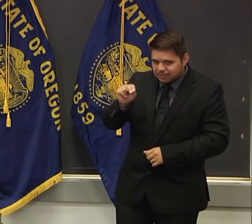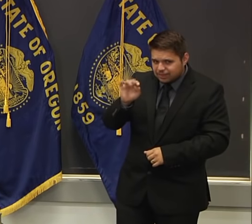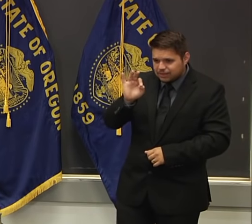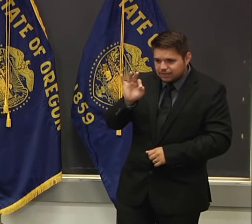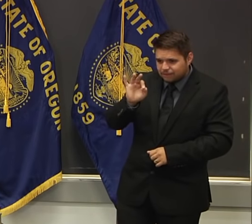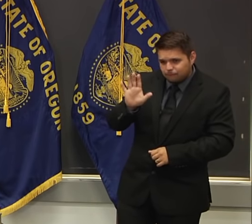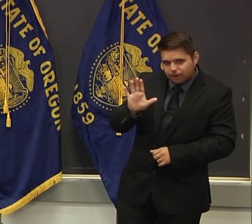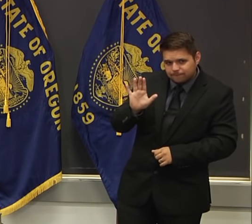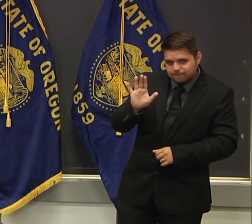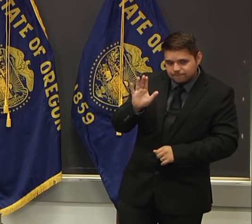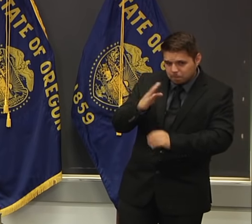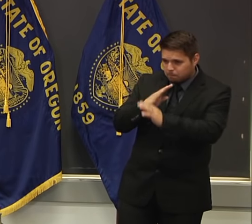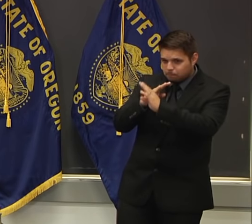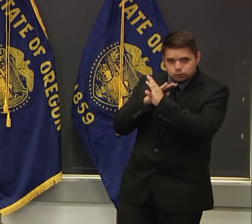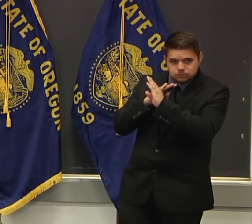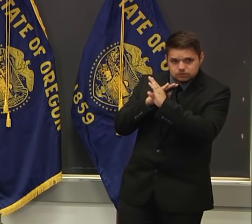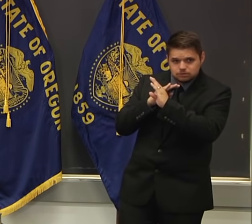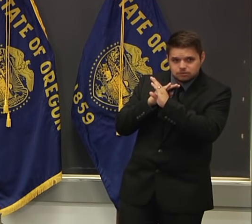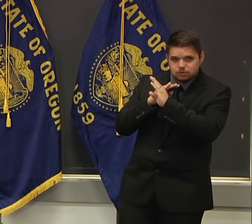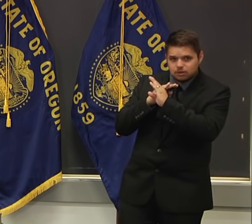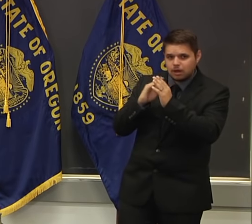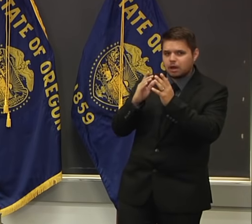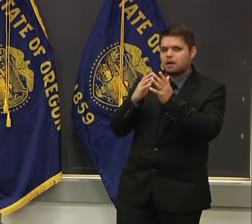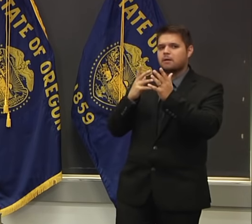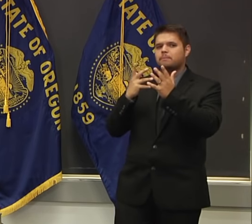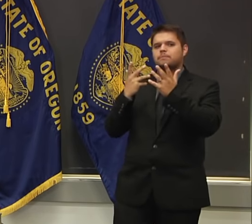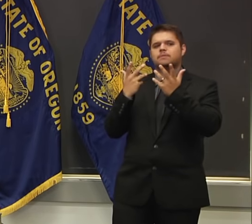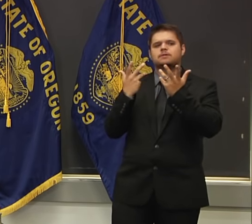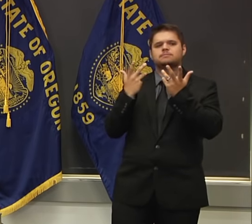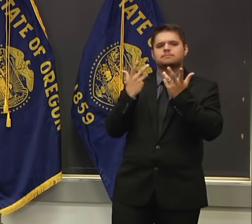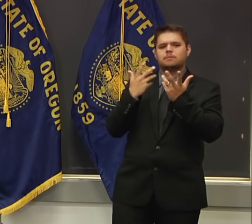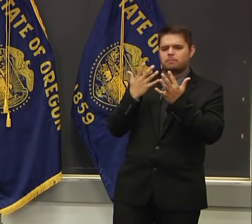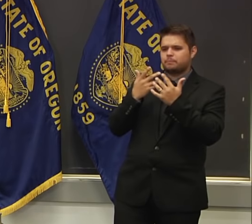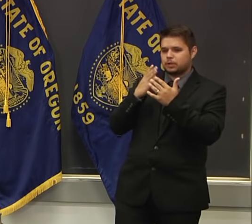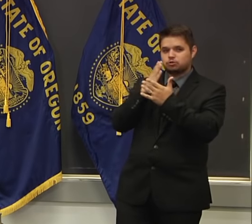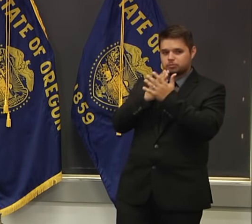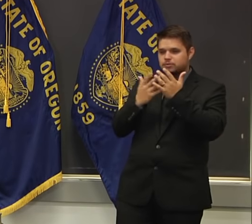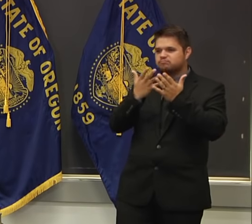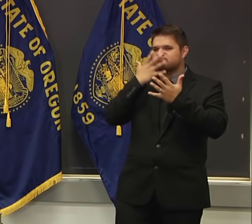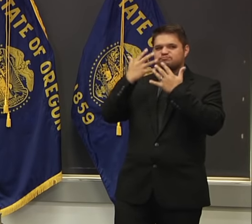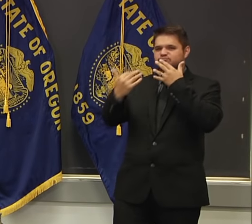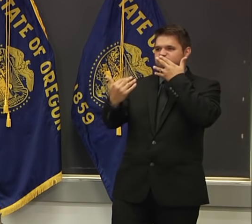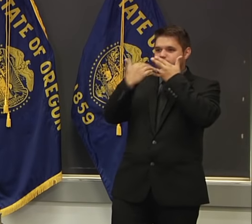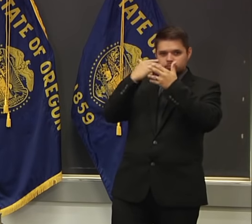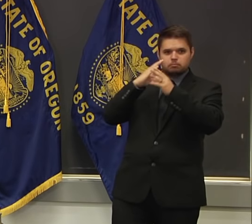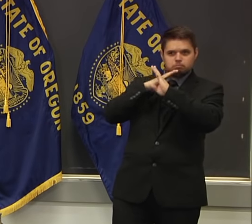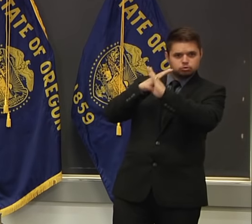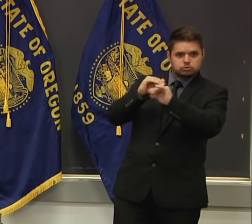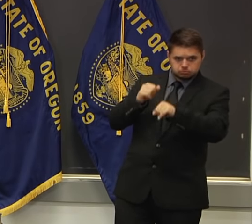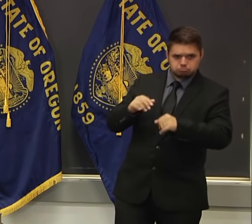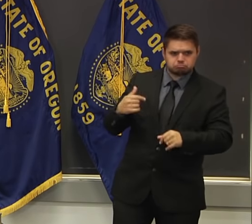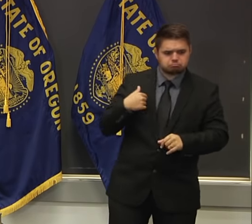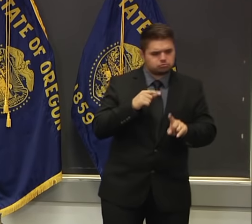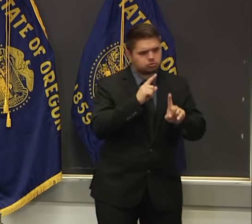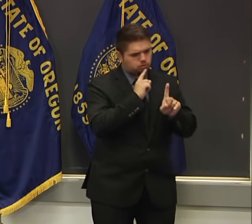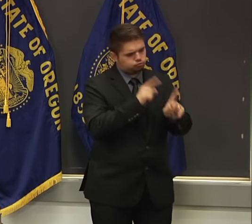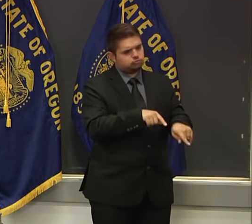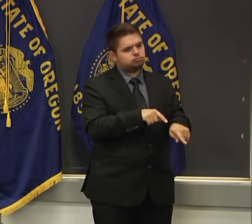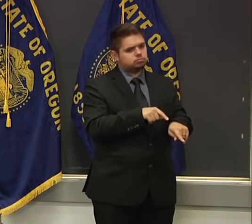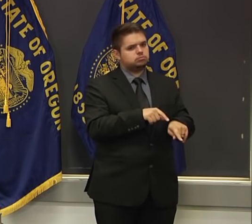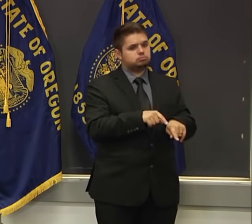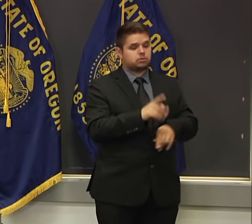toxins that burned? So I'll take that as well. Generally, our biggest concern with